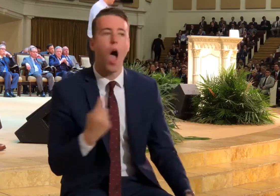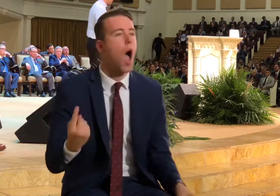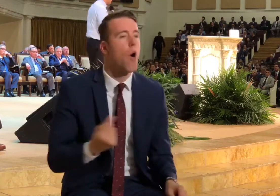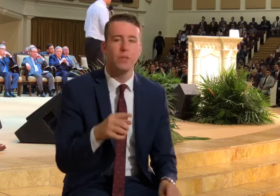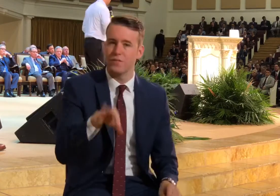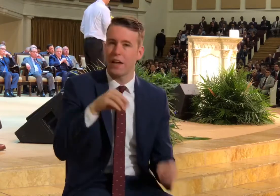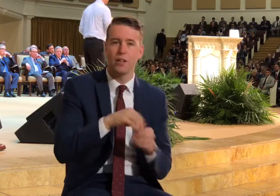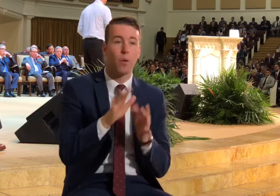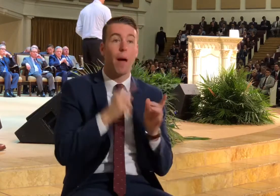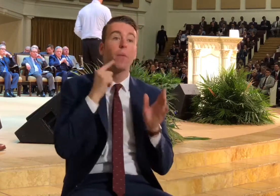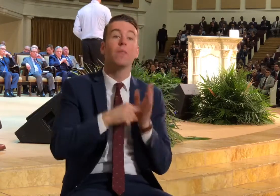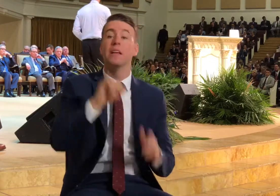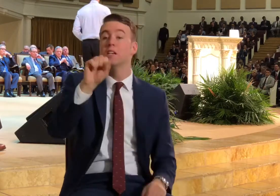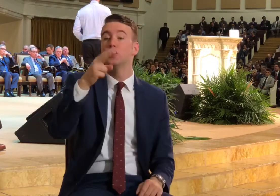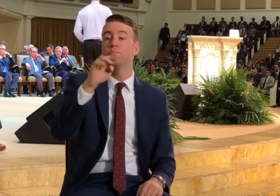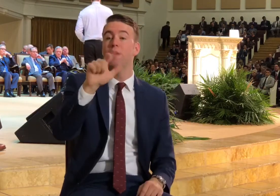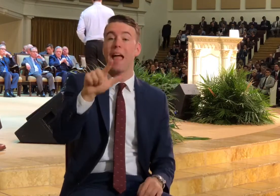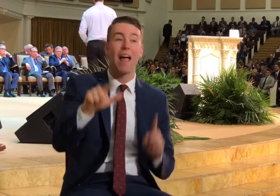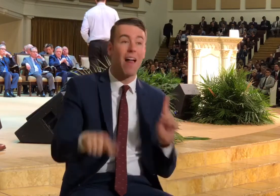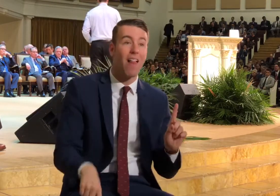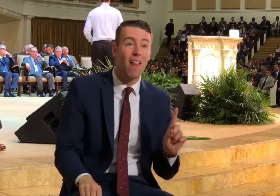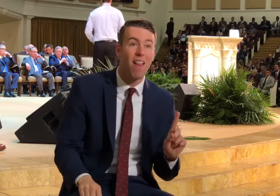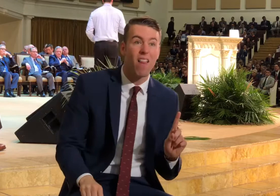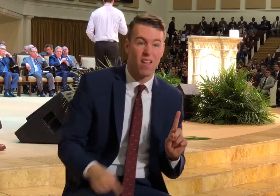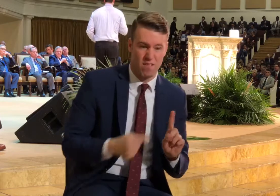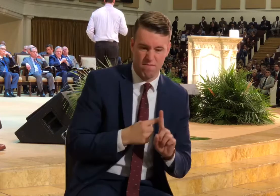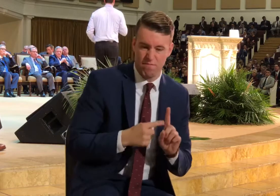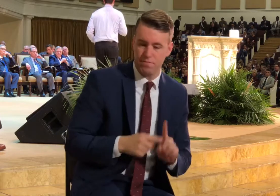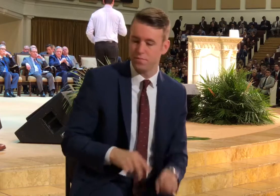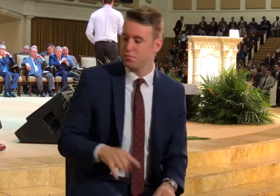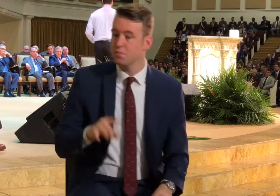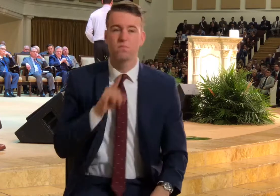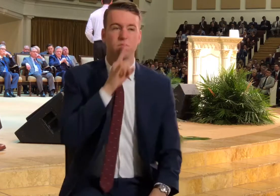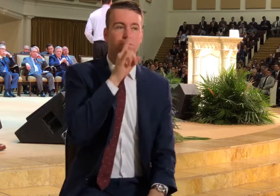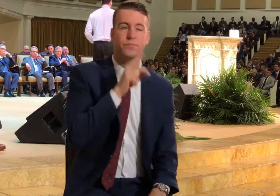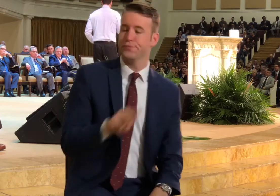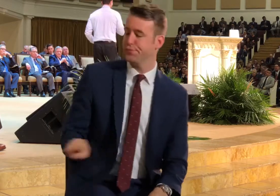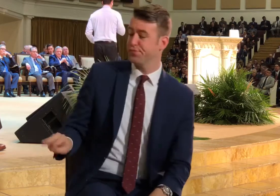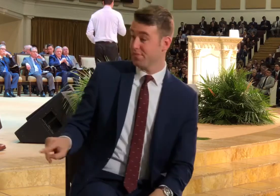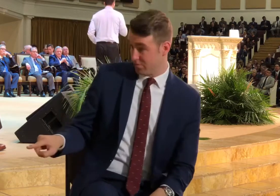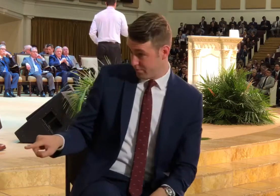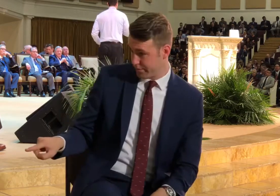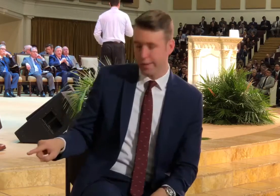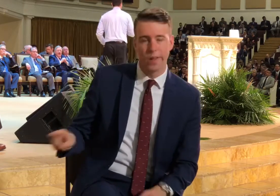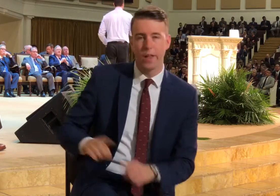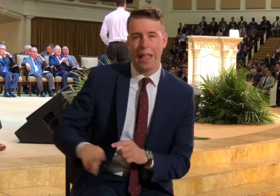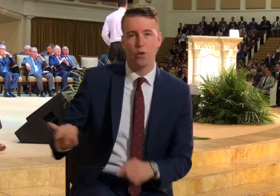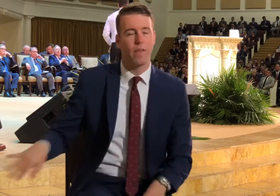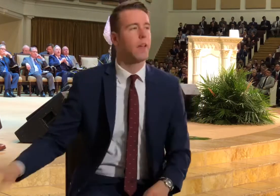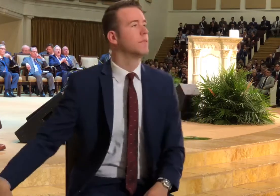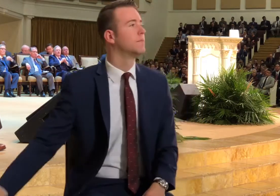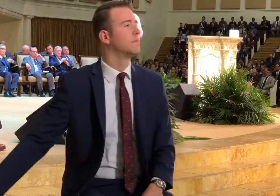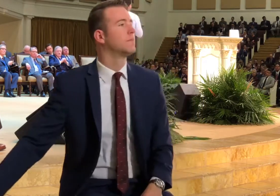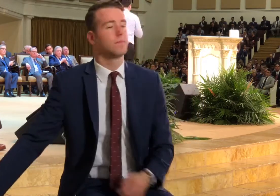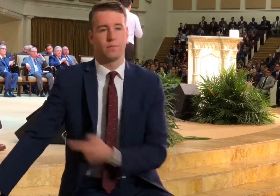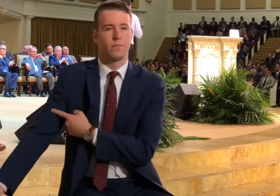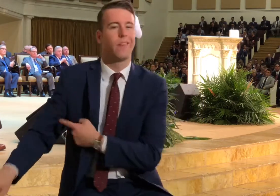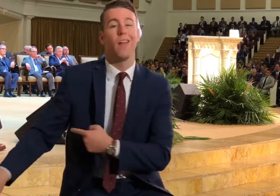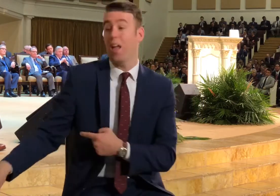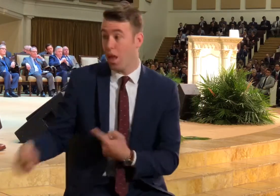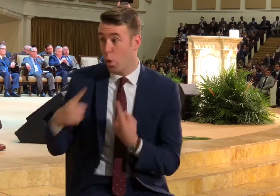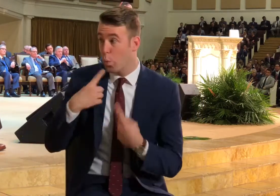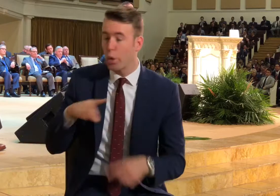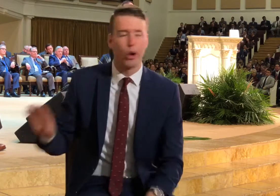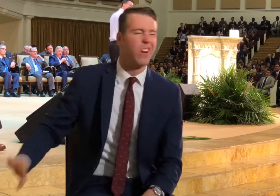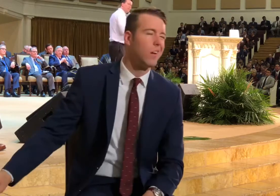You'll find an Ishmael older brother spirit standing there saying, you can't do that. That doesn't